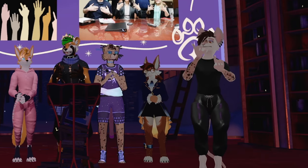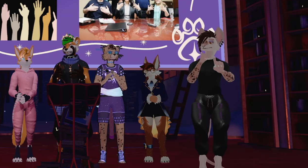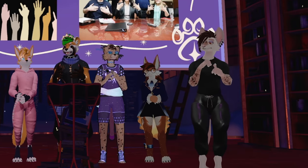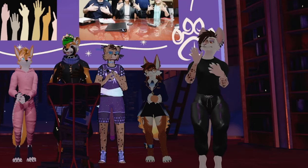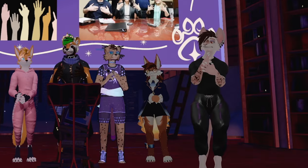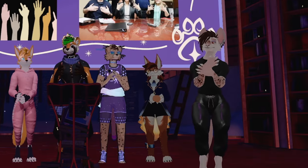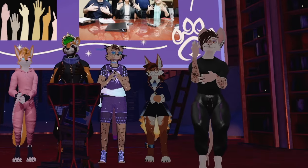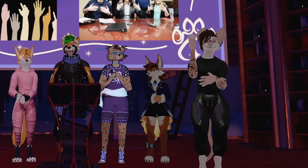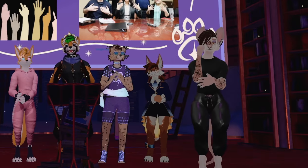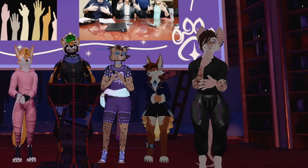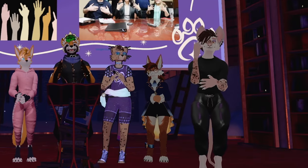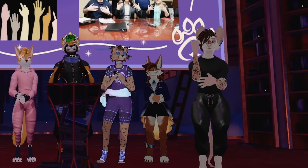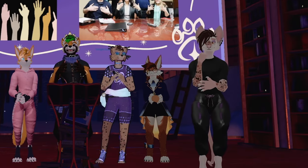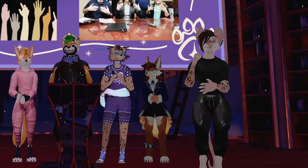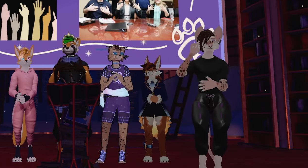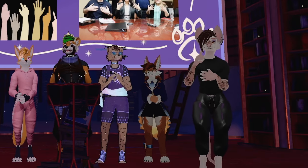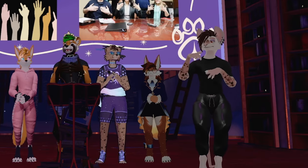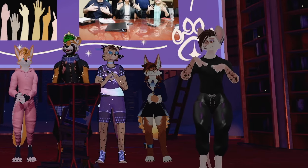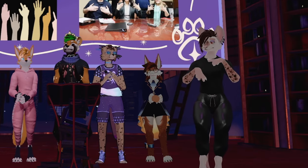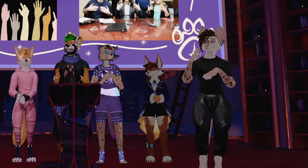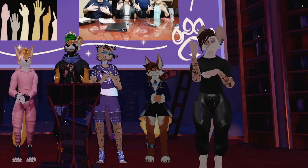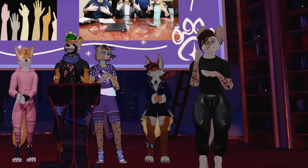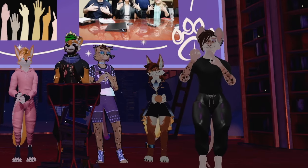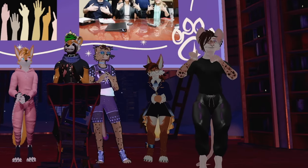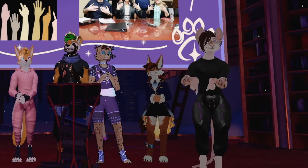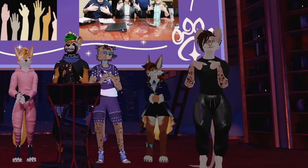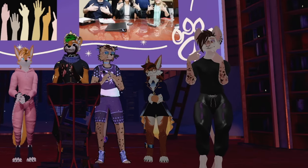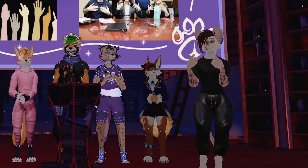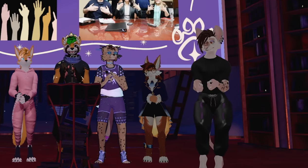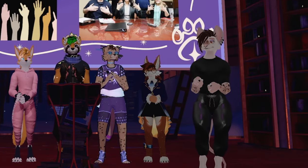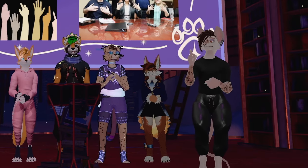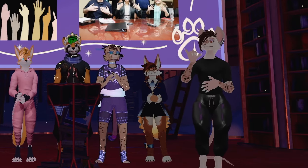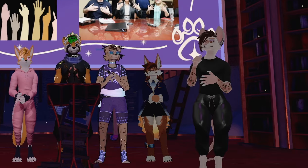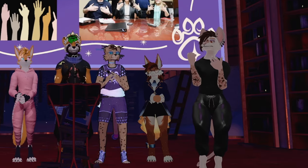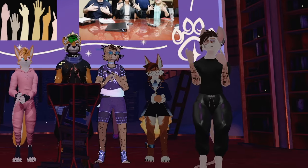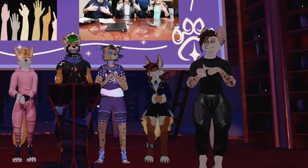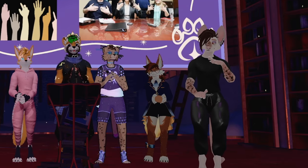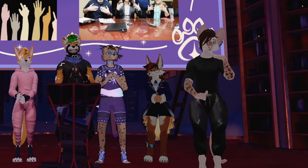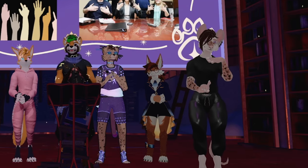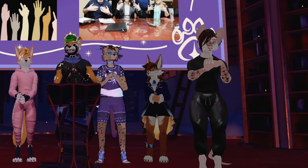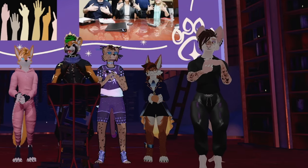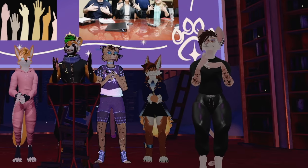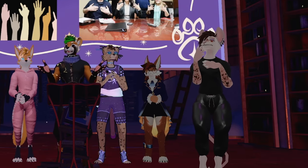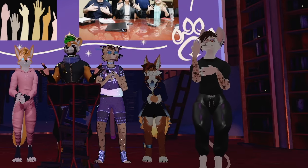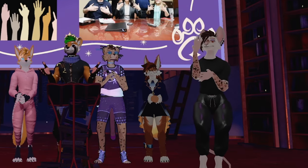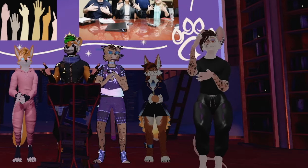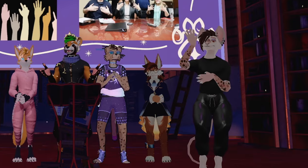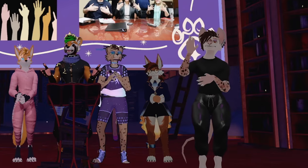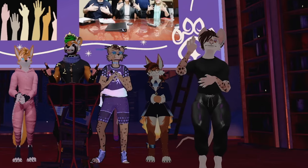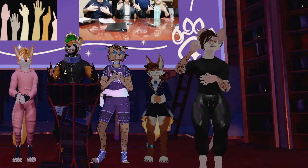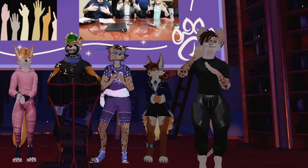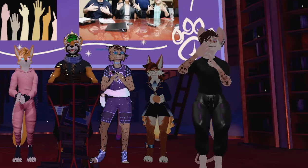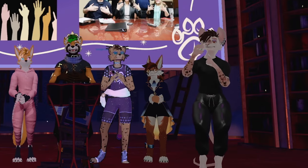through together seems to create this wonderful deaf culture that we're here trying to tell you guys a little bit about today.